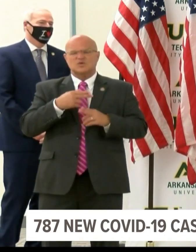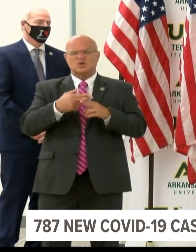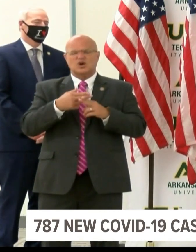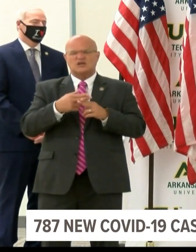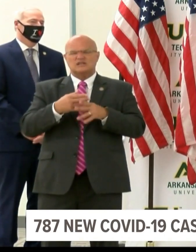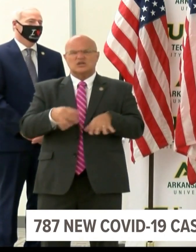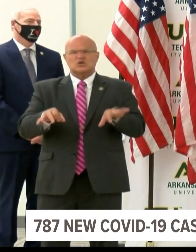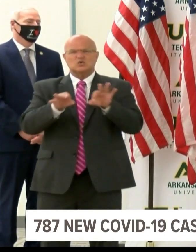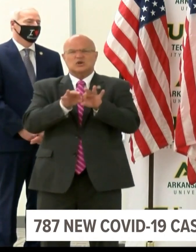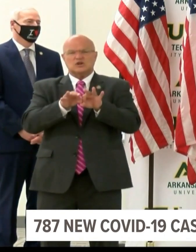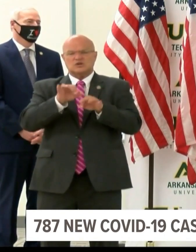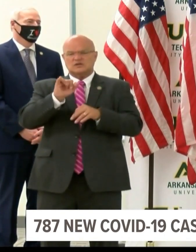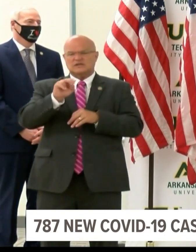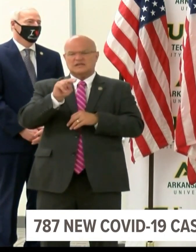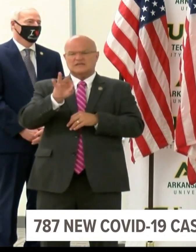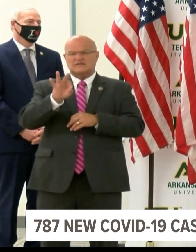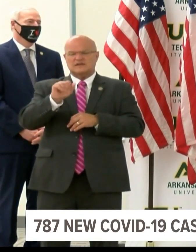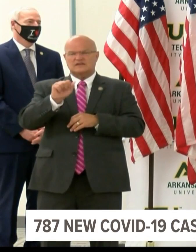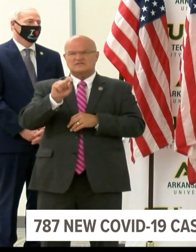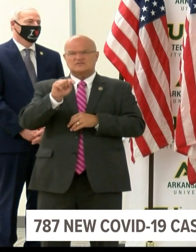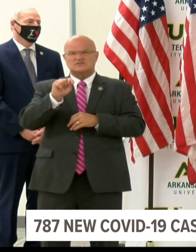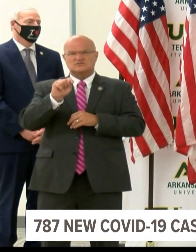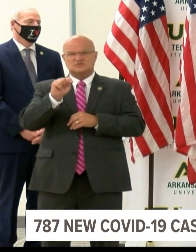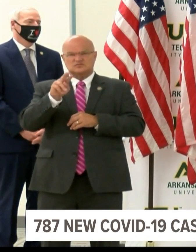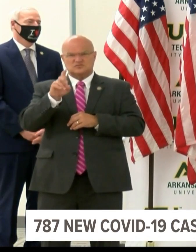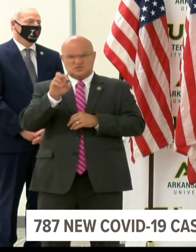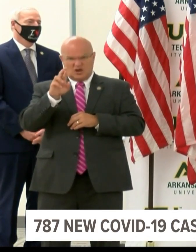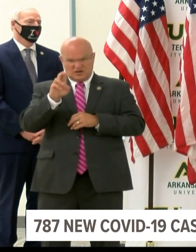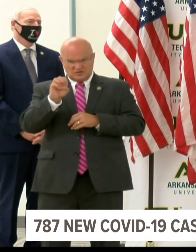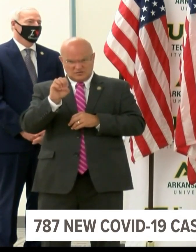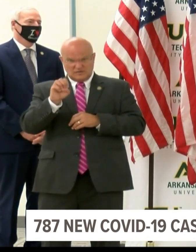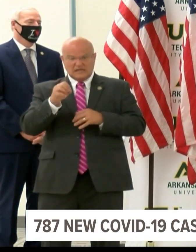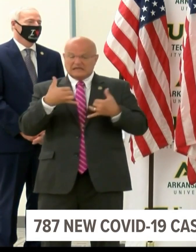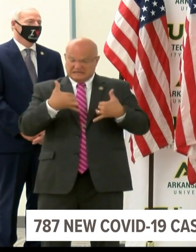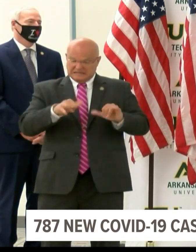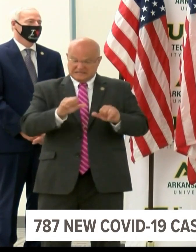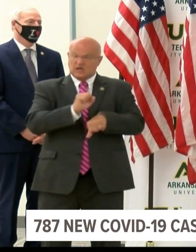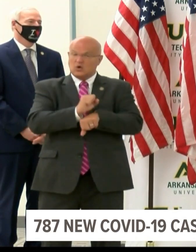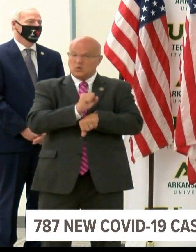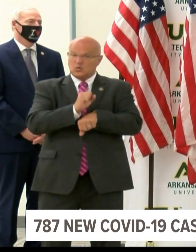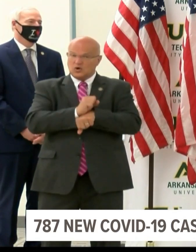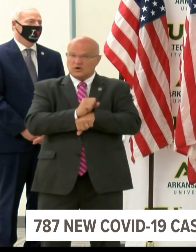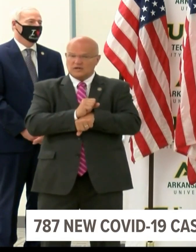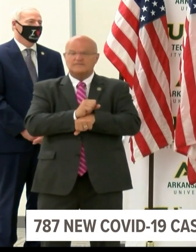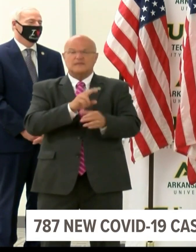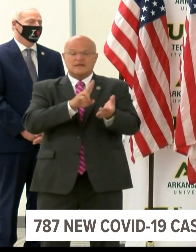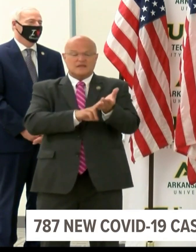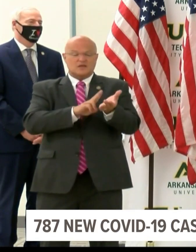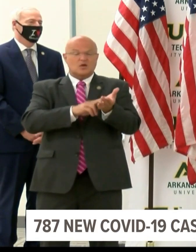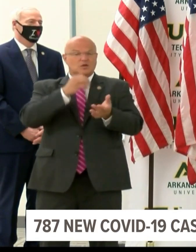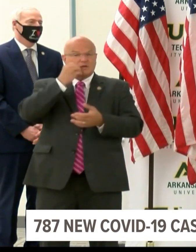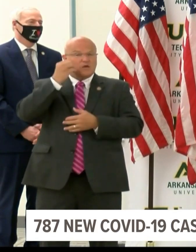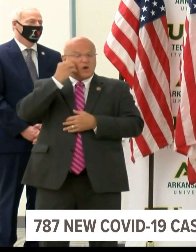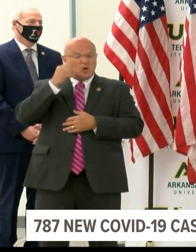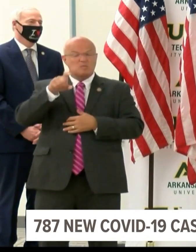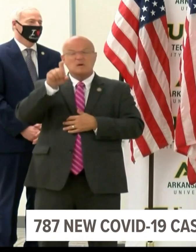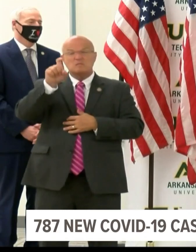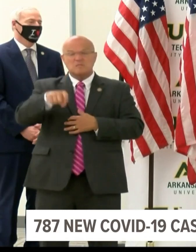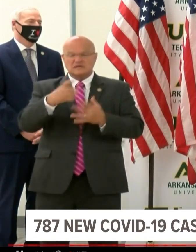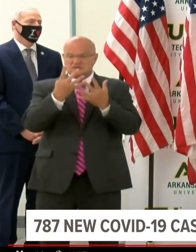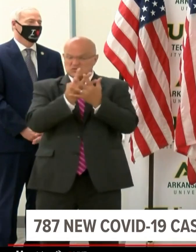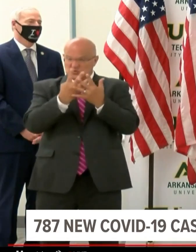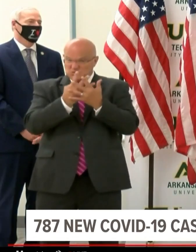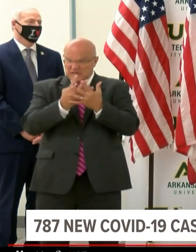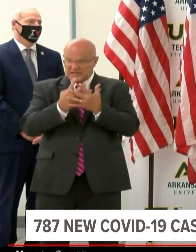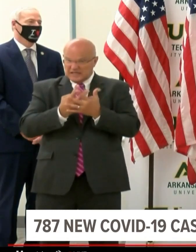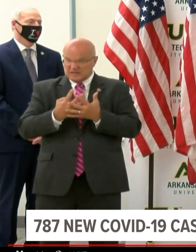critical infrastructure worker, they may also continue to work. The nursing home must screen